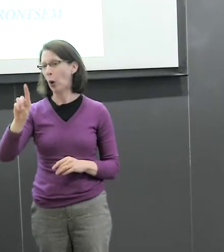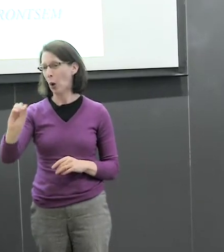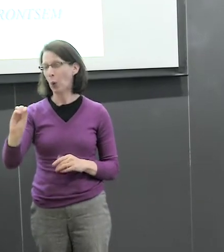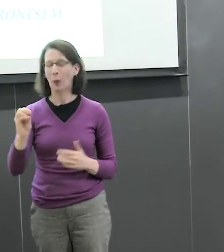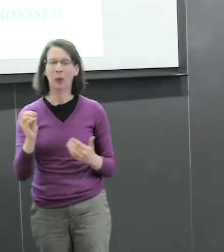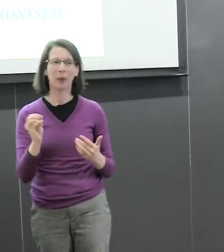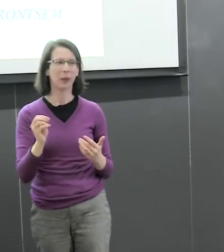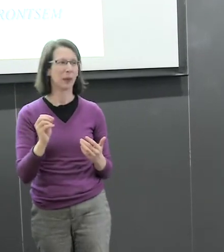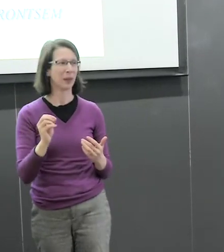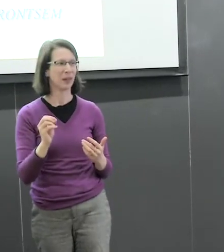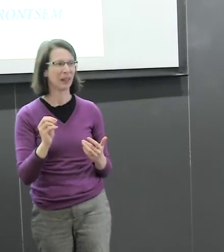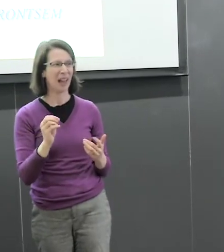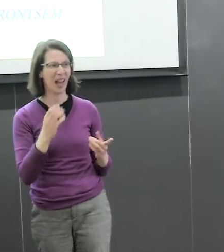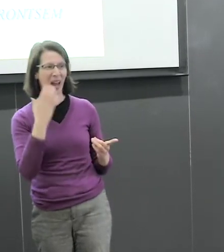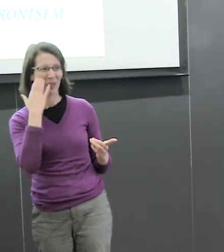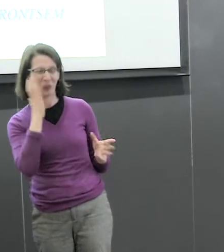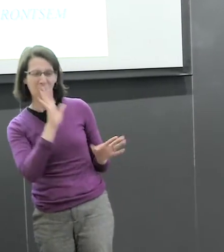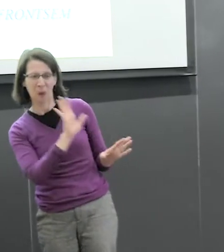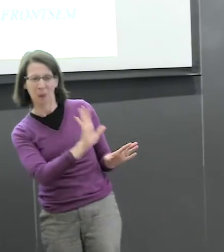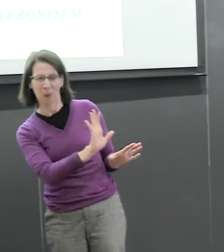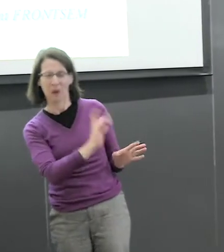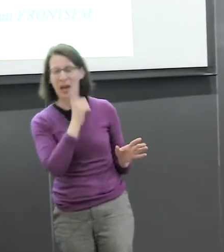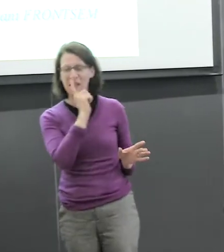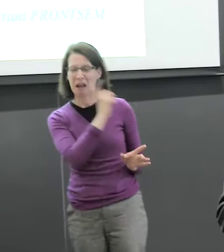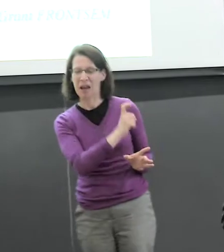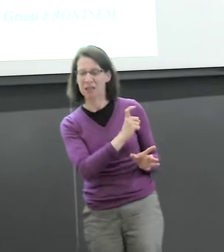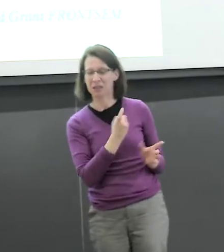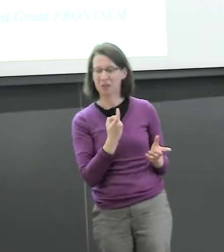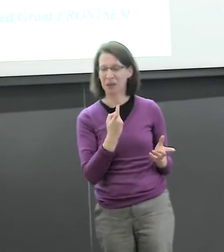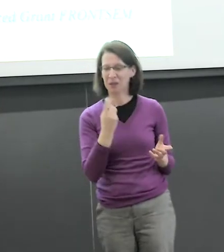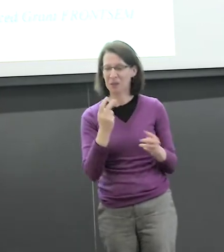is, and I didn't dare to ask.